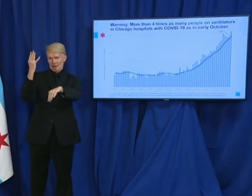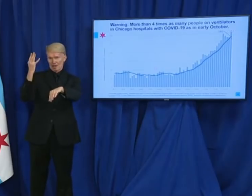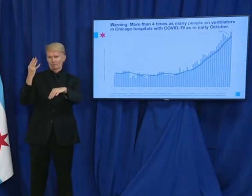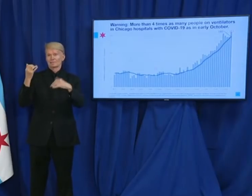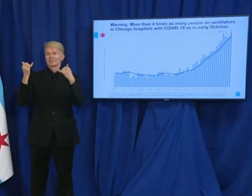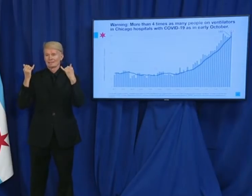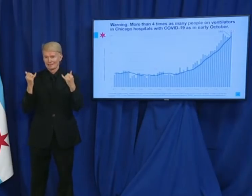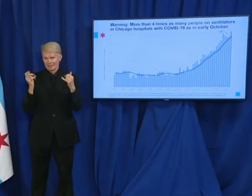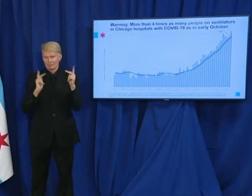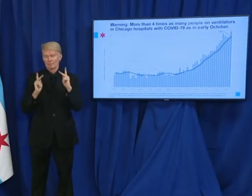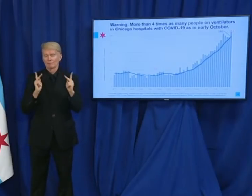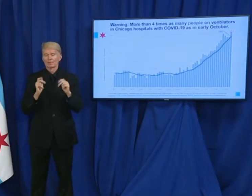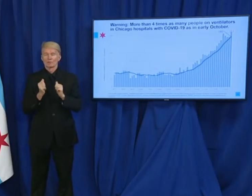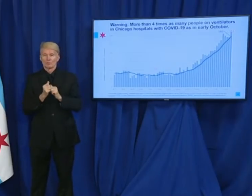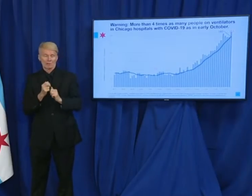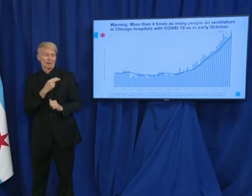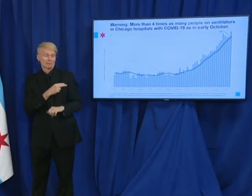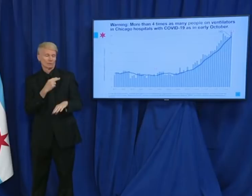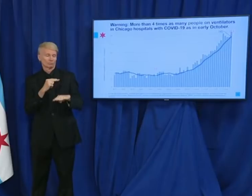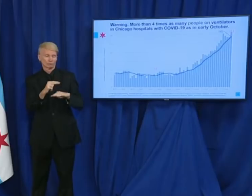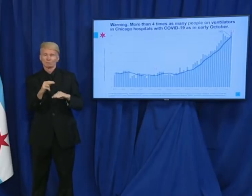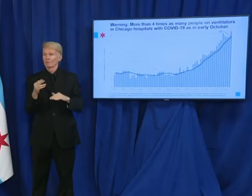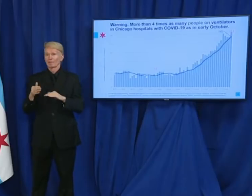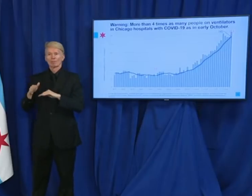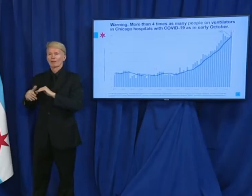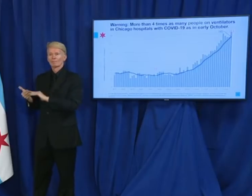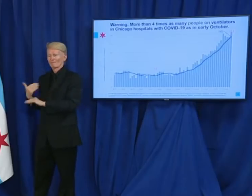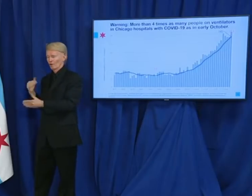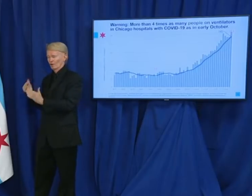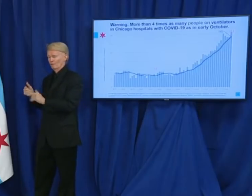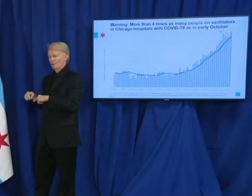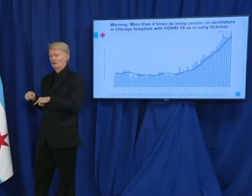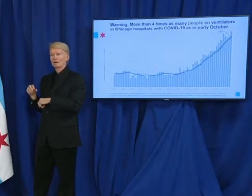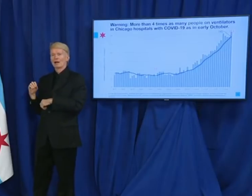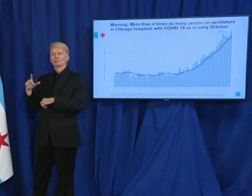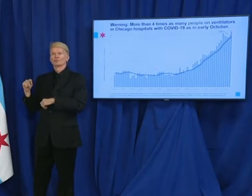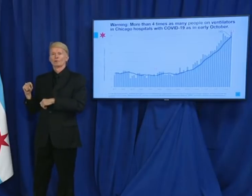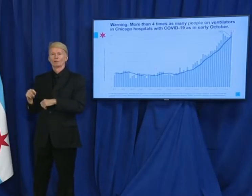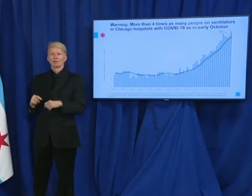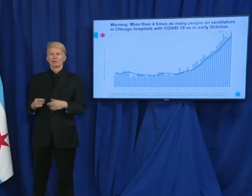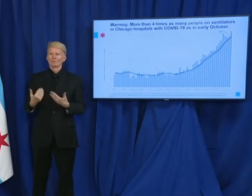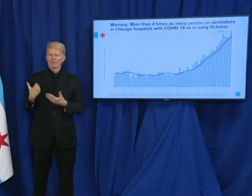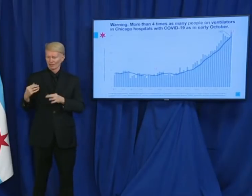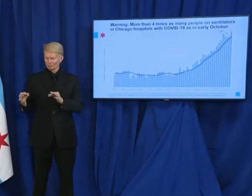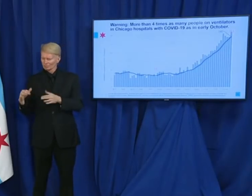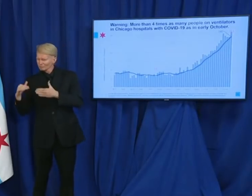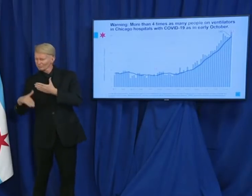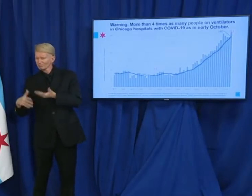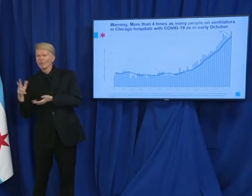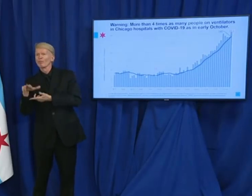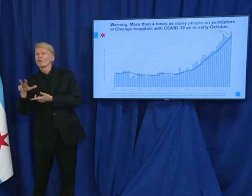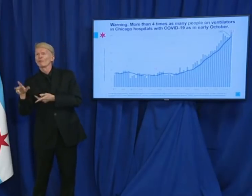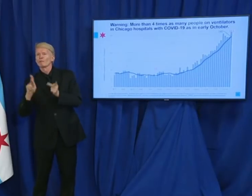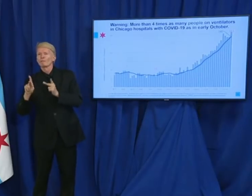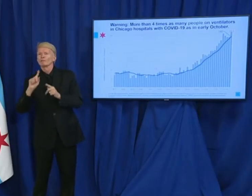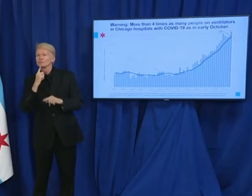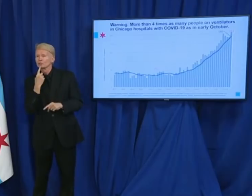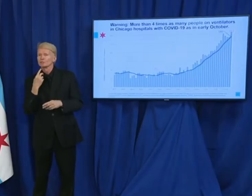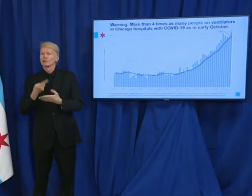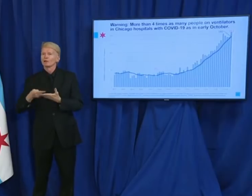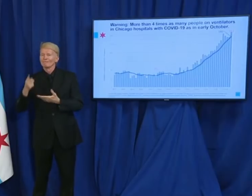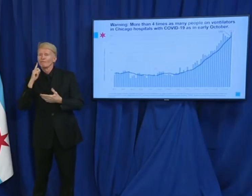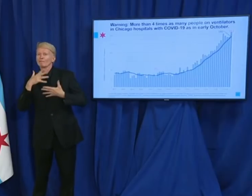on ventilators in Chicago hospitals as we did in early October. We had just 33 people seriously ill on